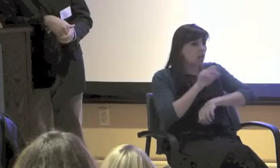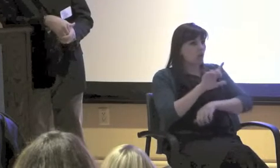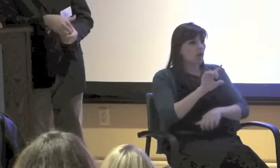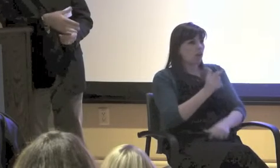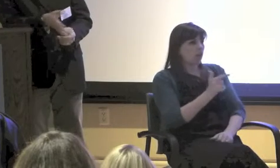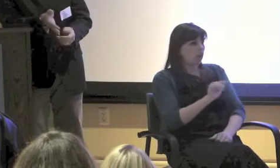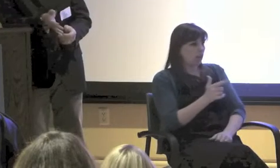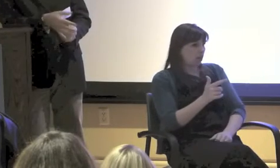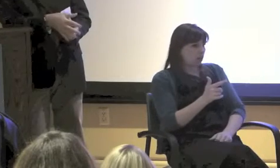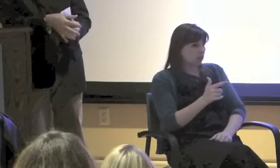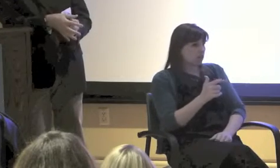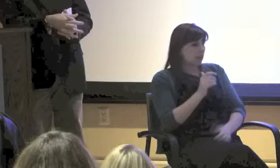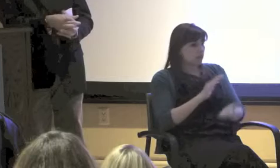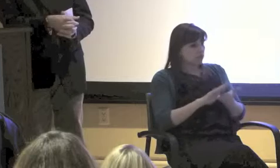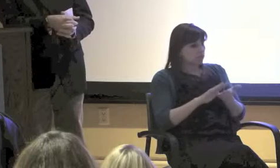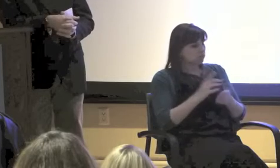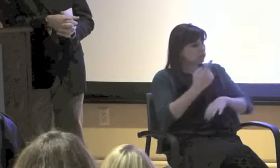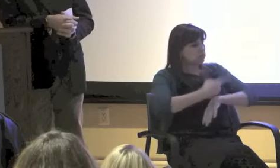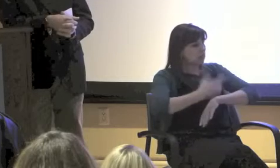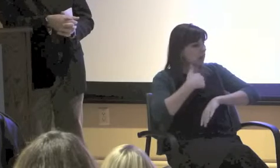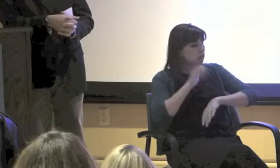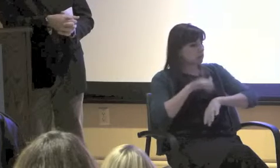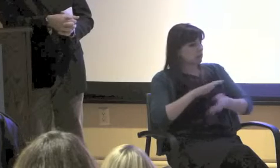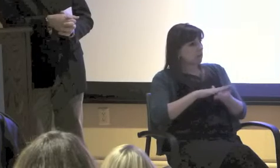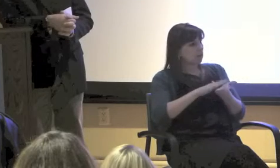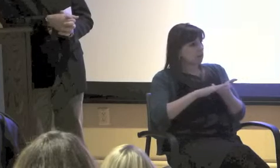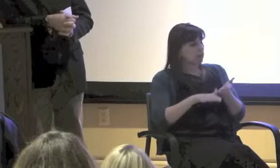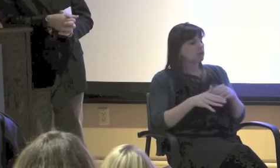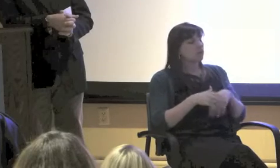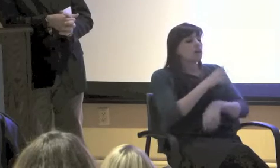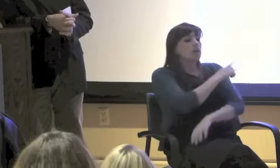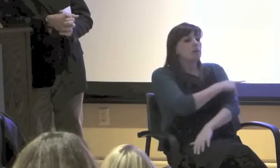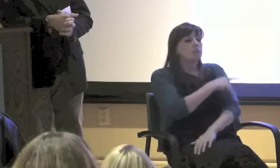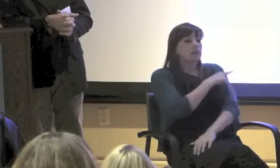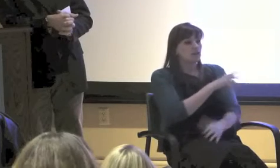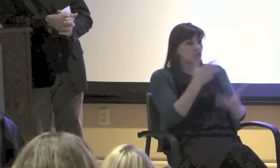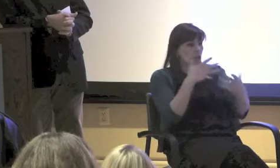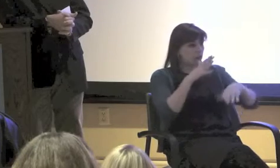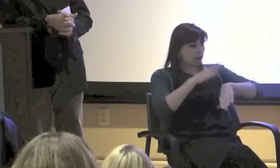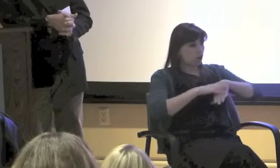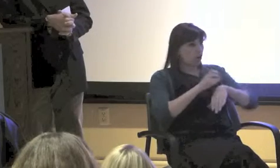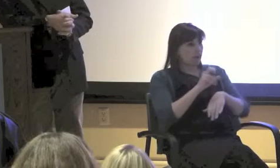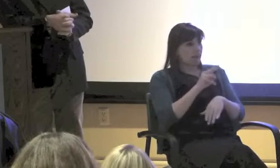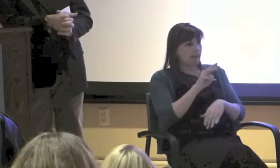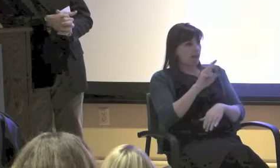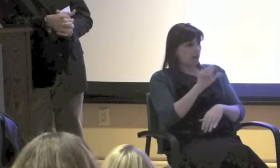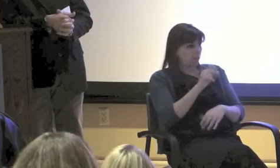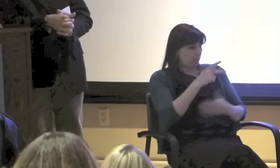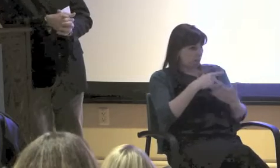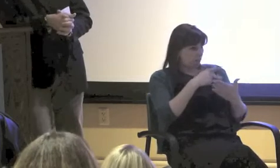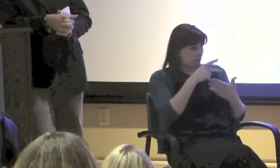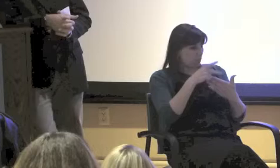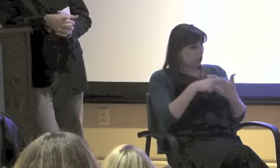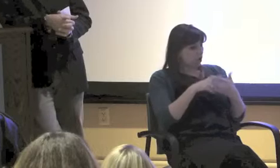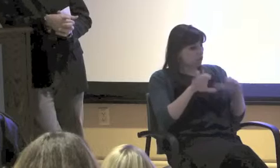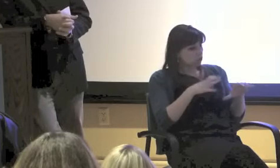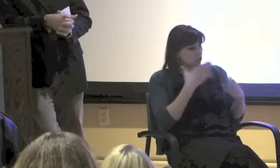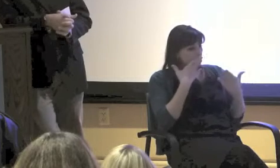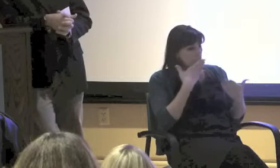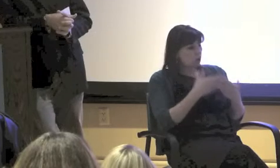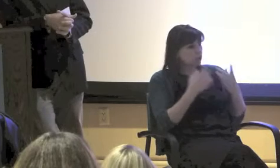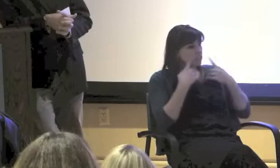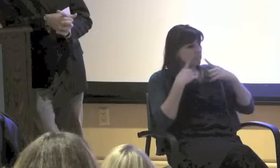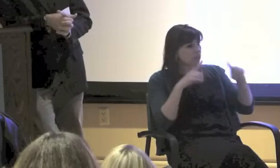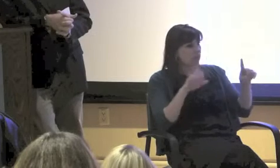other day, they can stay clean by doing it. Patients who are already on an enema program and are doing well and successful with